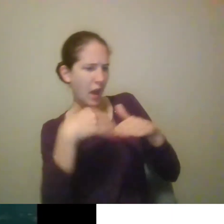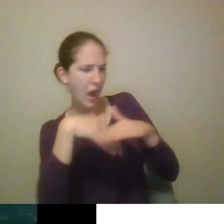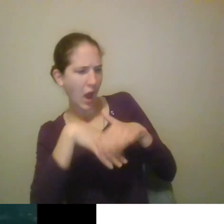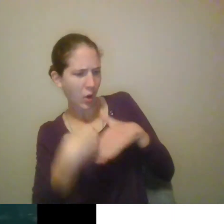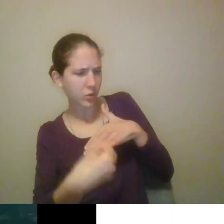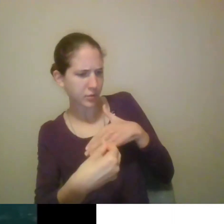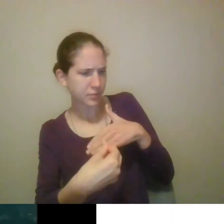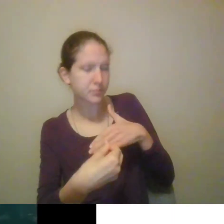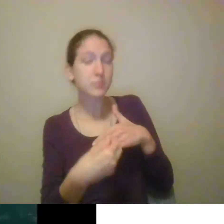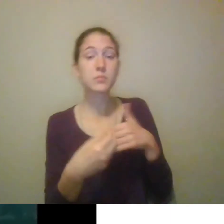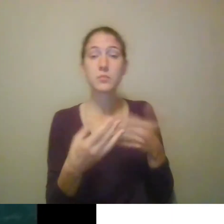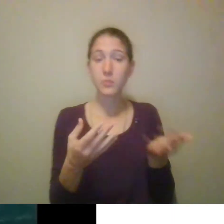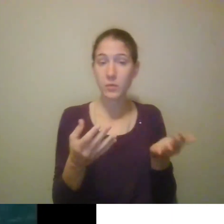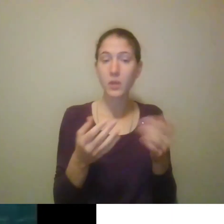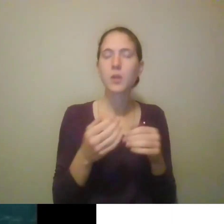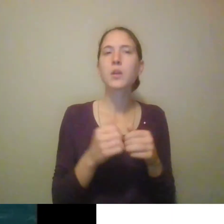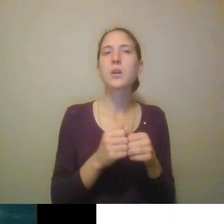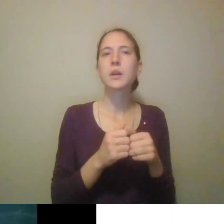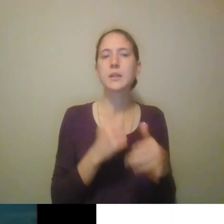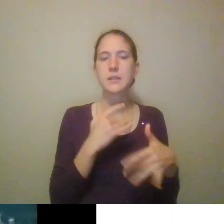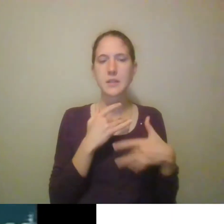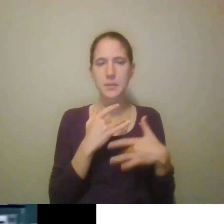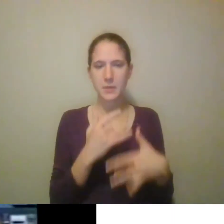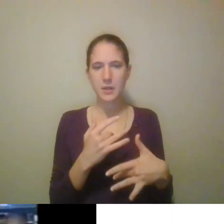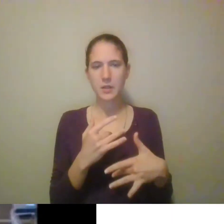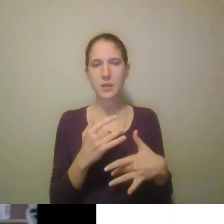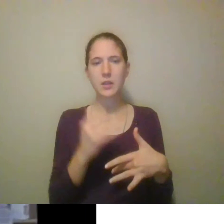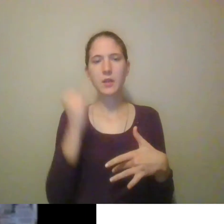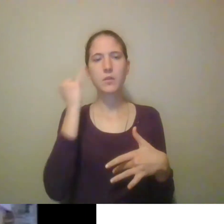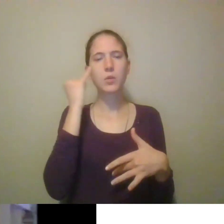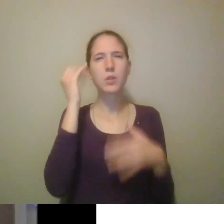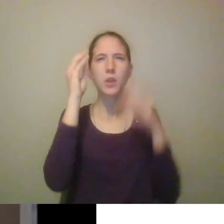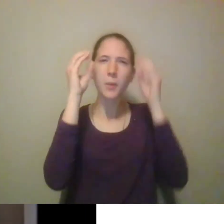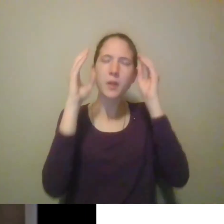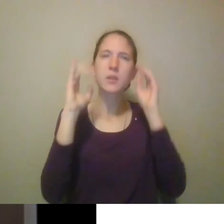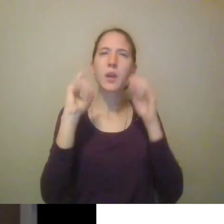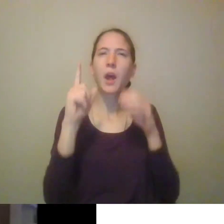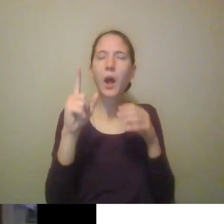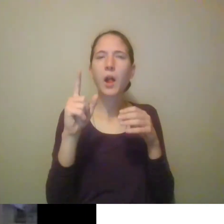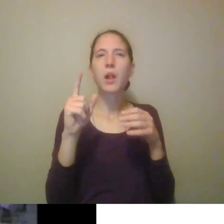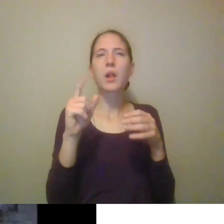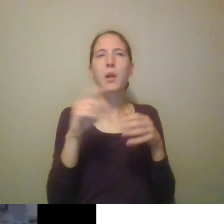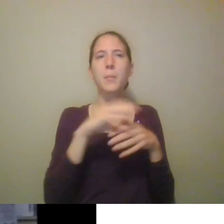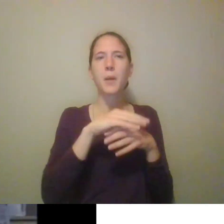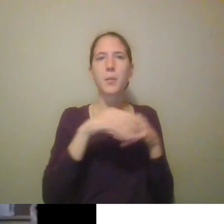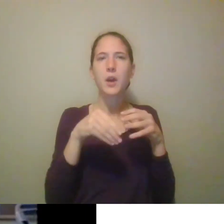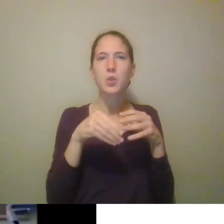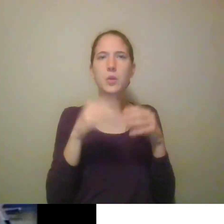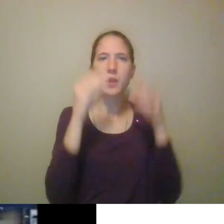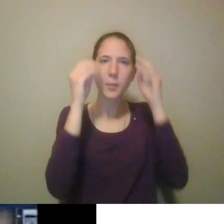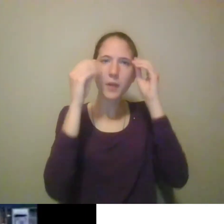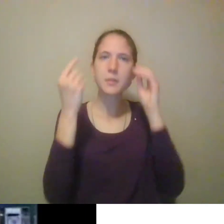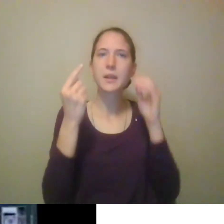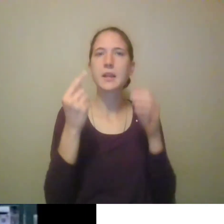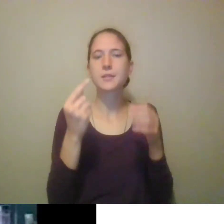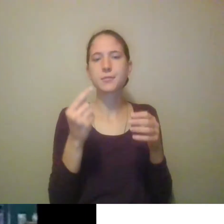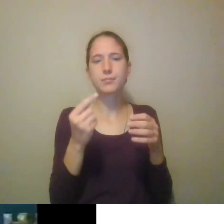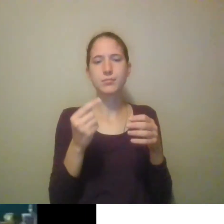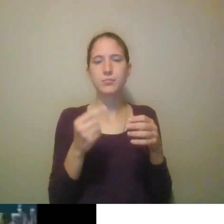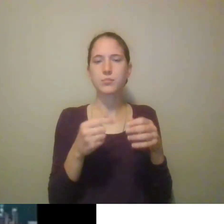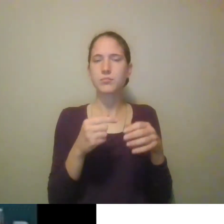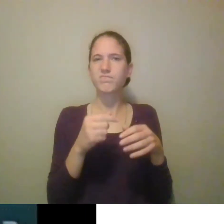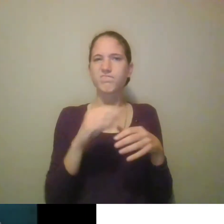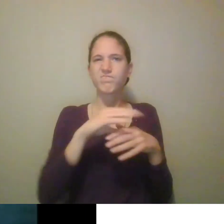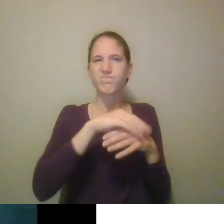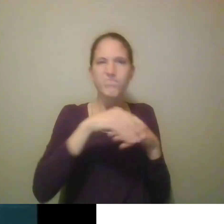most of the time you're going to think of some sort of, solid material, like a plastic bag. All right, this is, when we think of